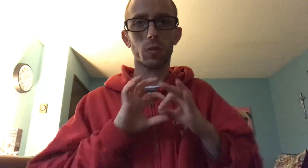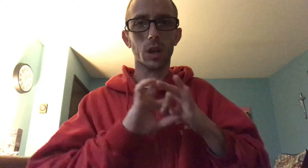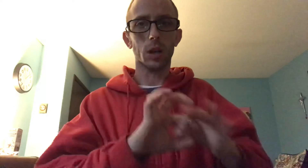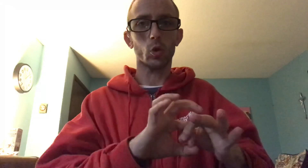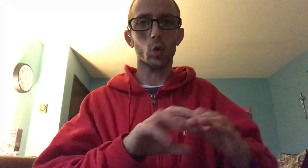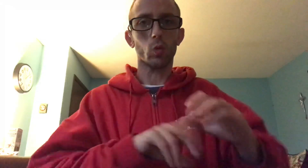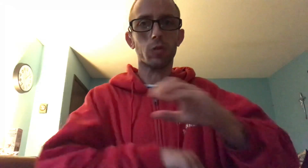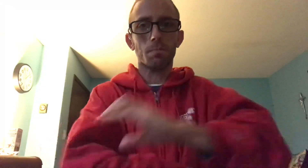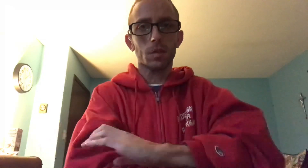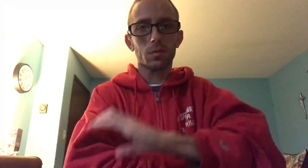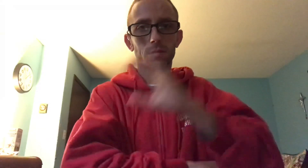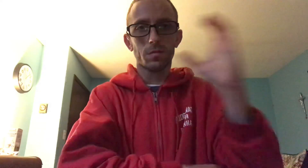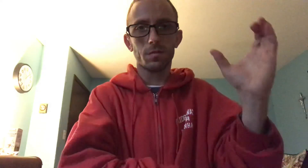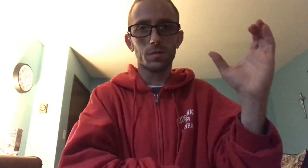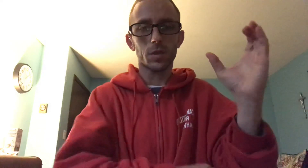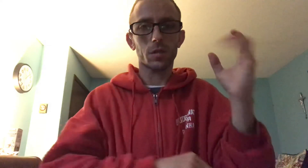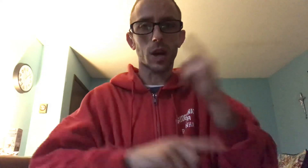my lady and truth with me, thanks,